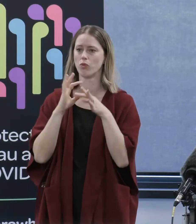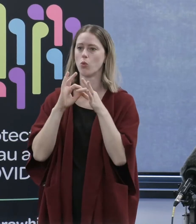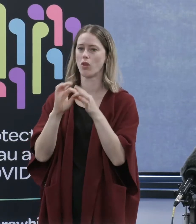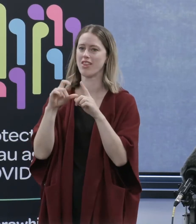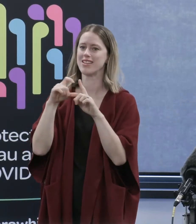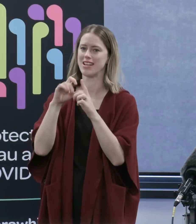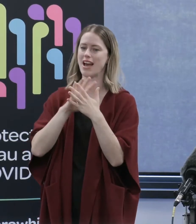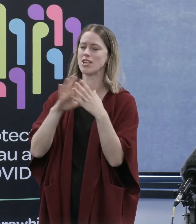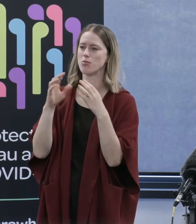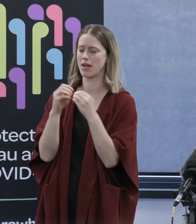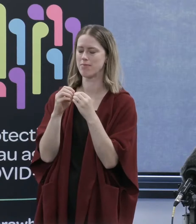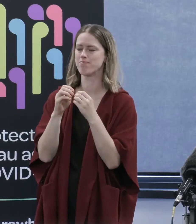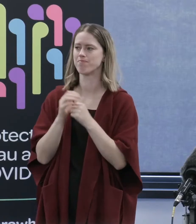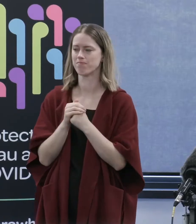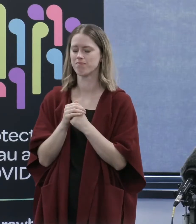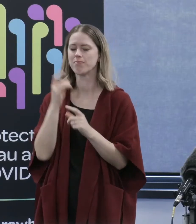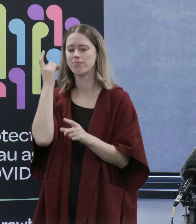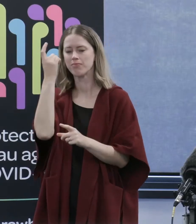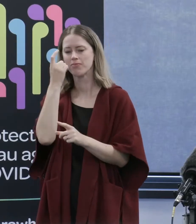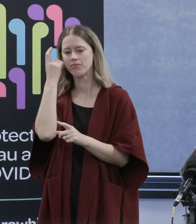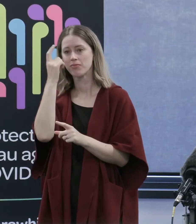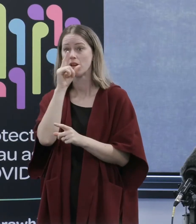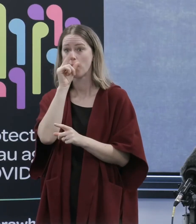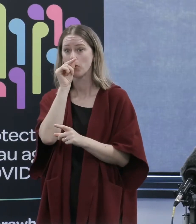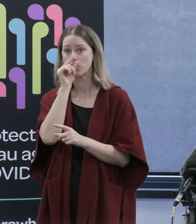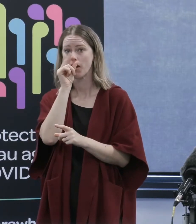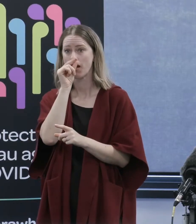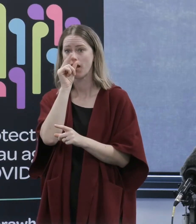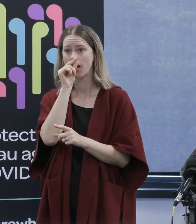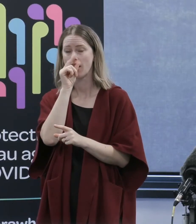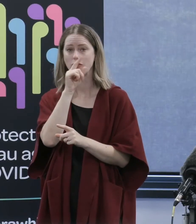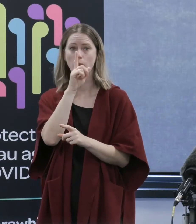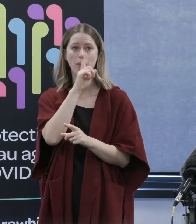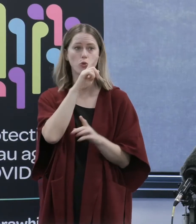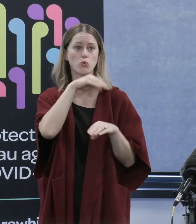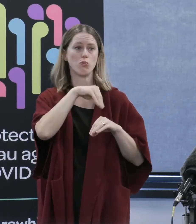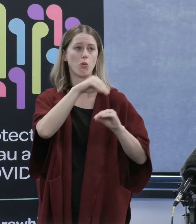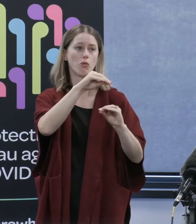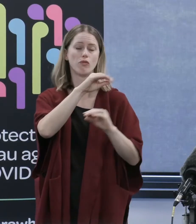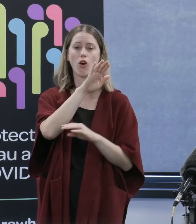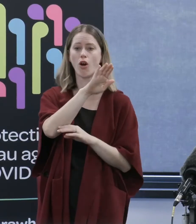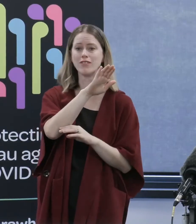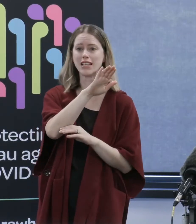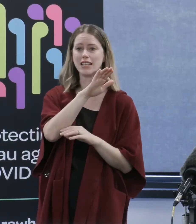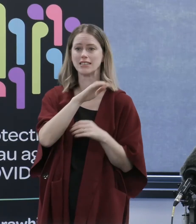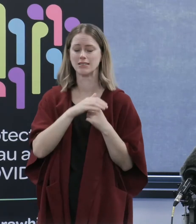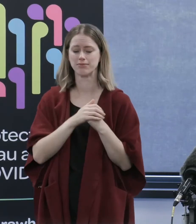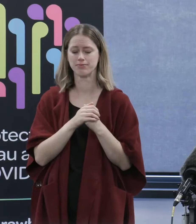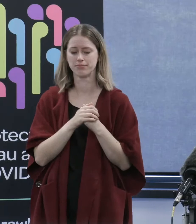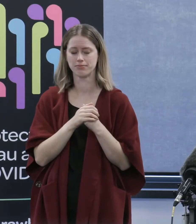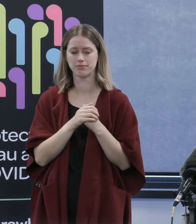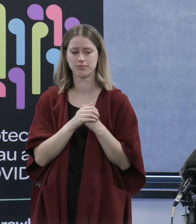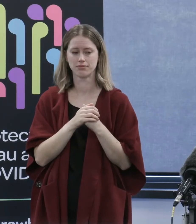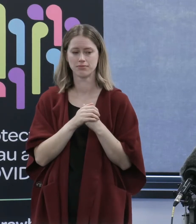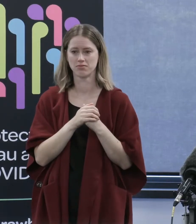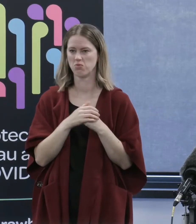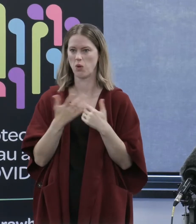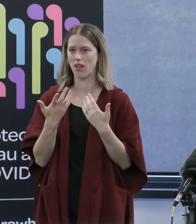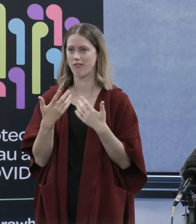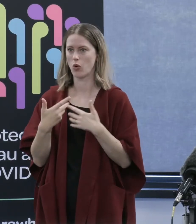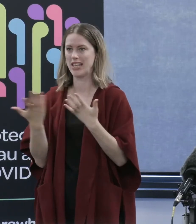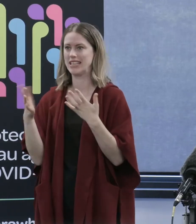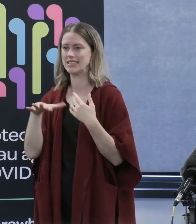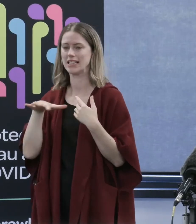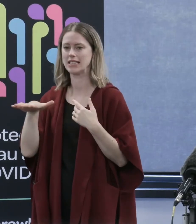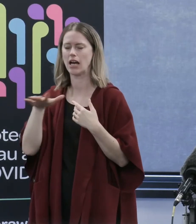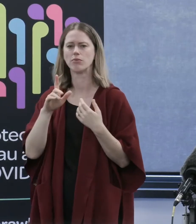too aware of not just the potential for people to go overseas, not just in the health sector but